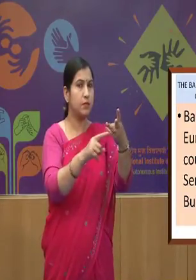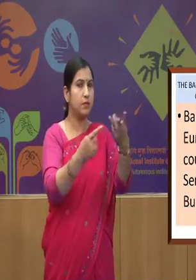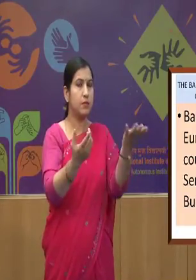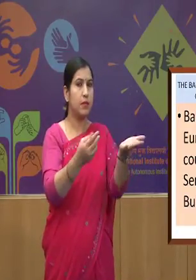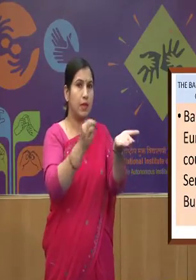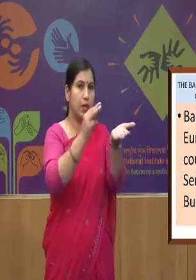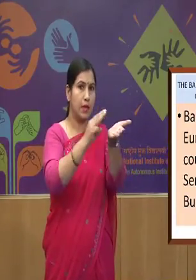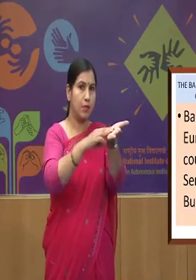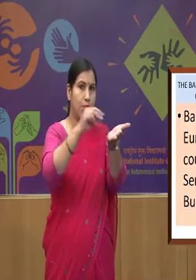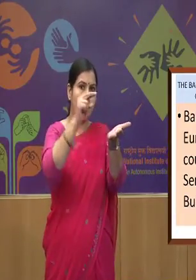Montenegro,